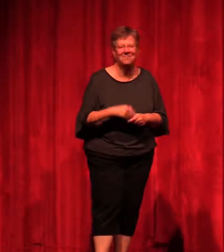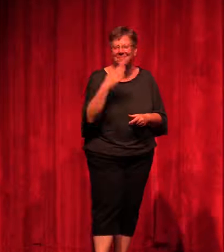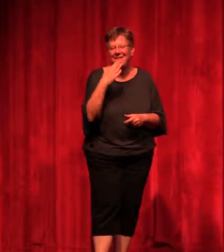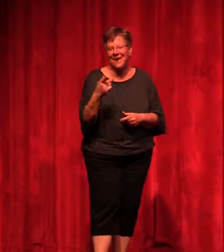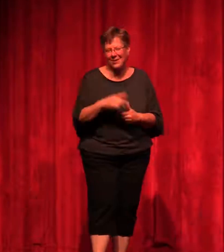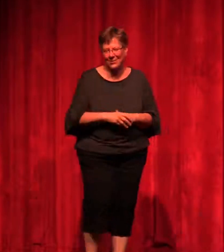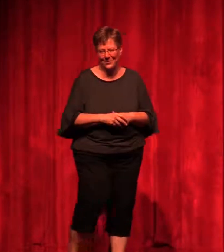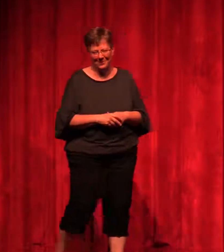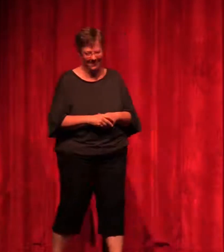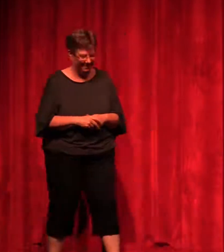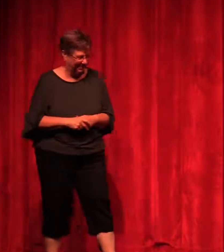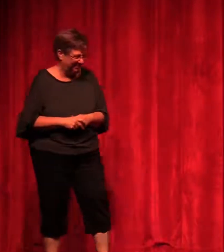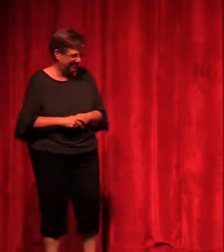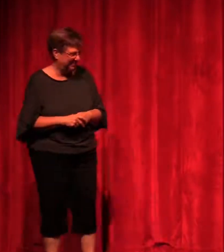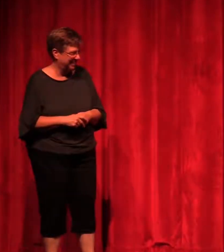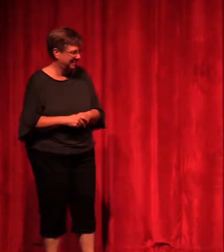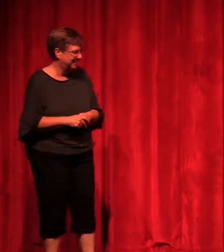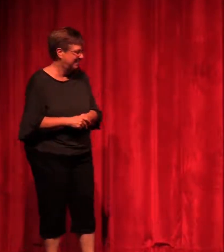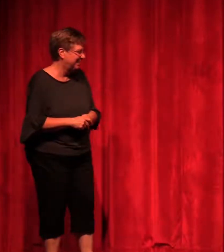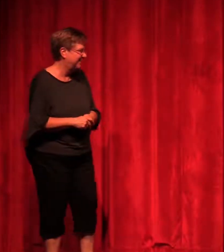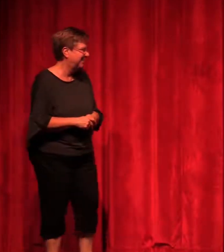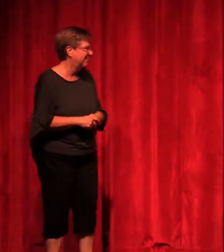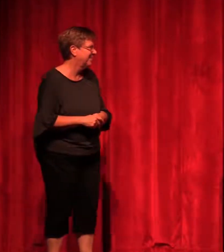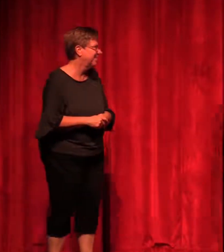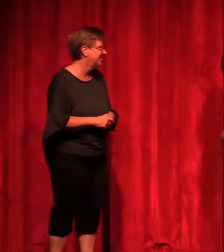Thank you, guys.